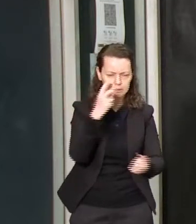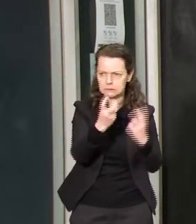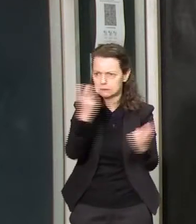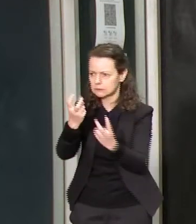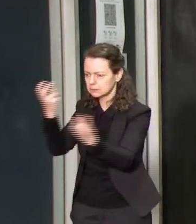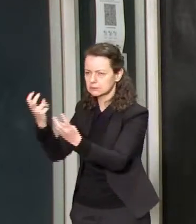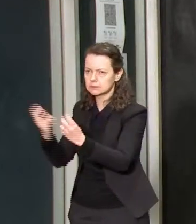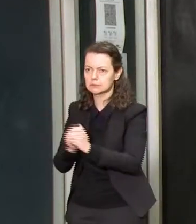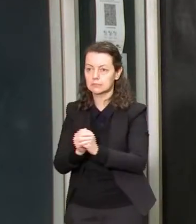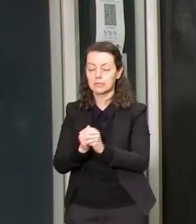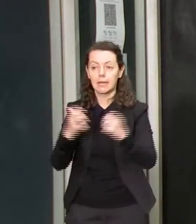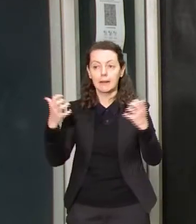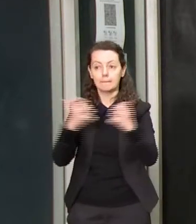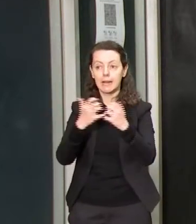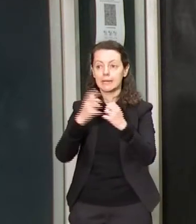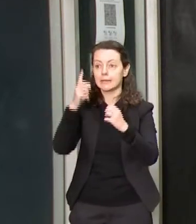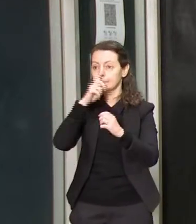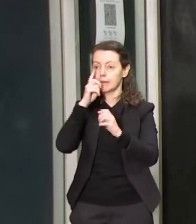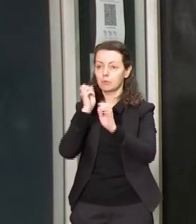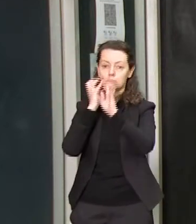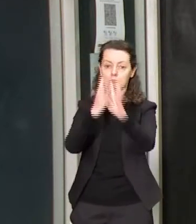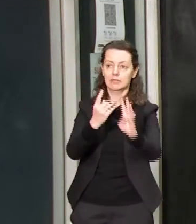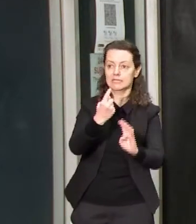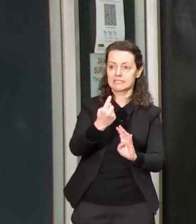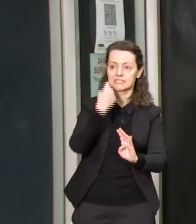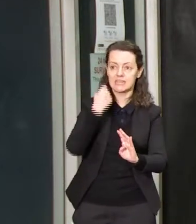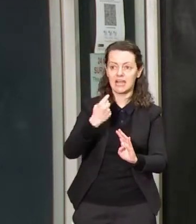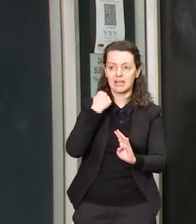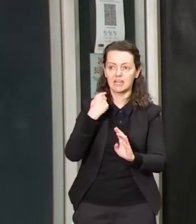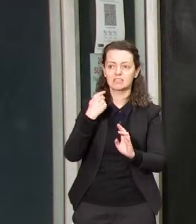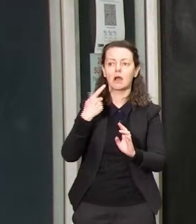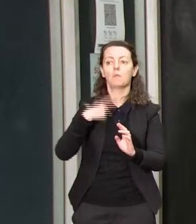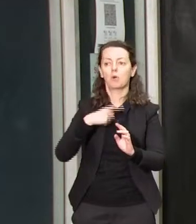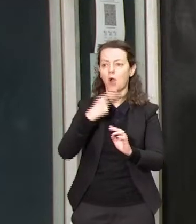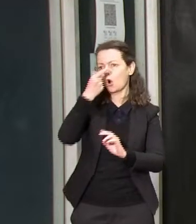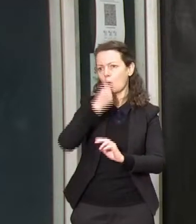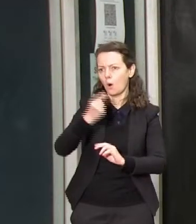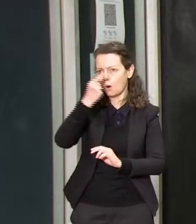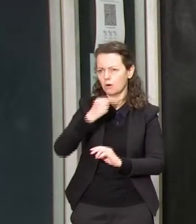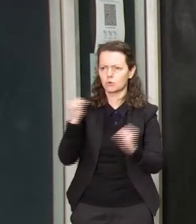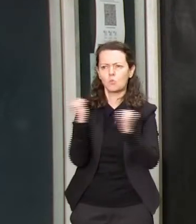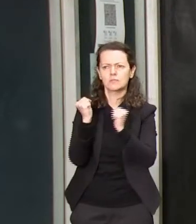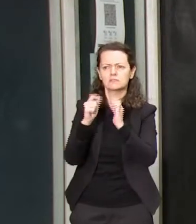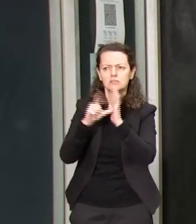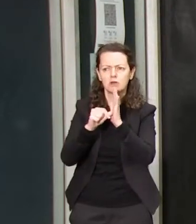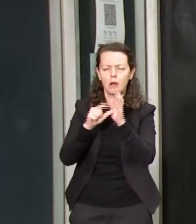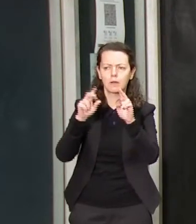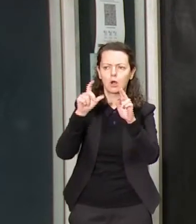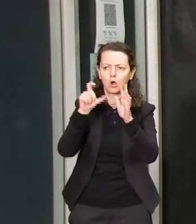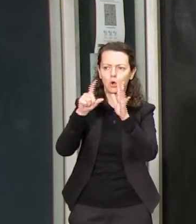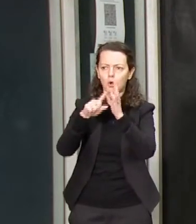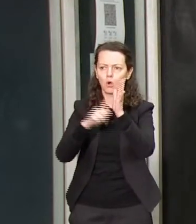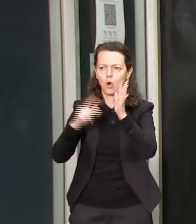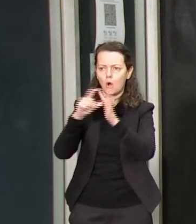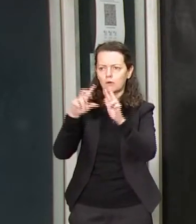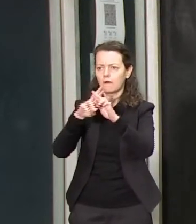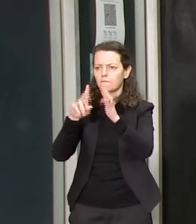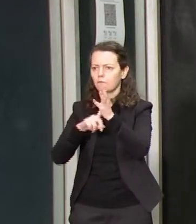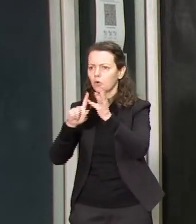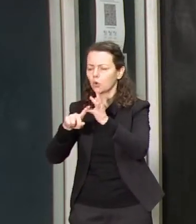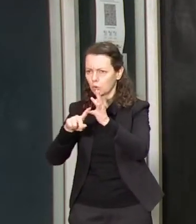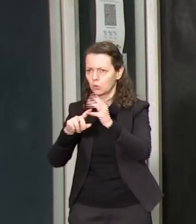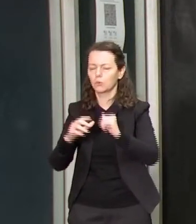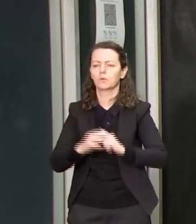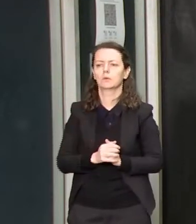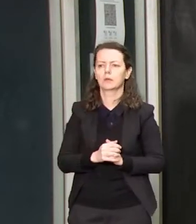who've been tested, who've gotten over an illness, and of course we're in winter, who've developed symptoms again. So if it's a worsening of